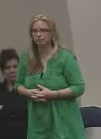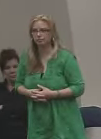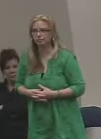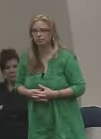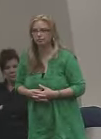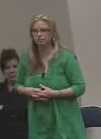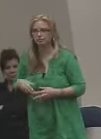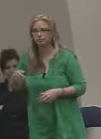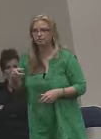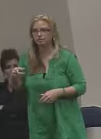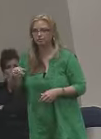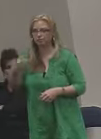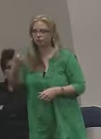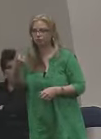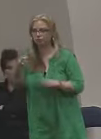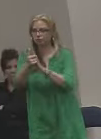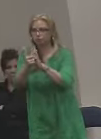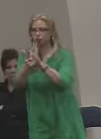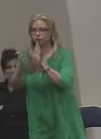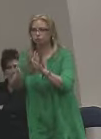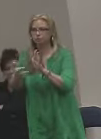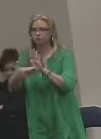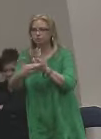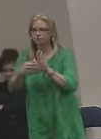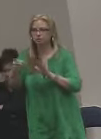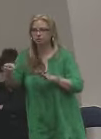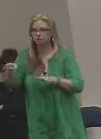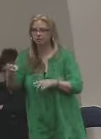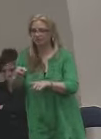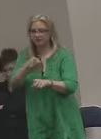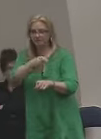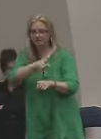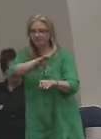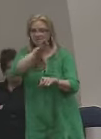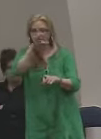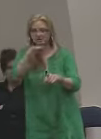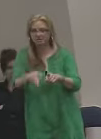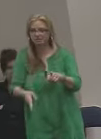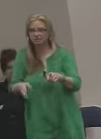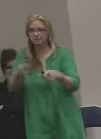He was represented by two attorneys who had never tried a case.